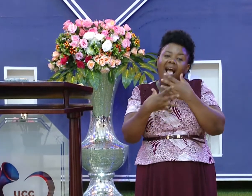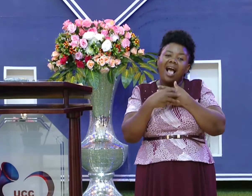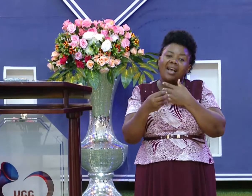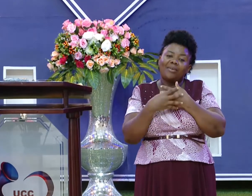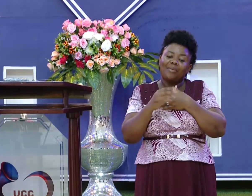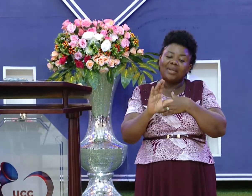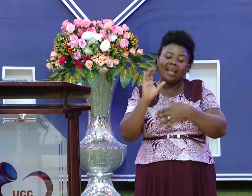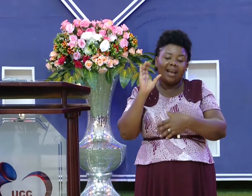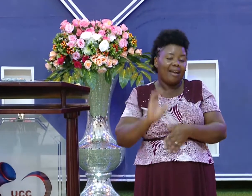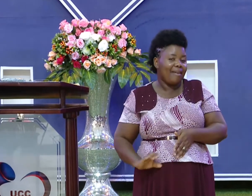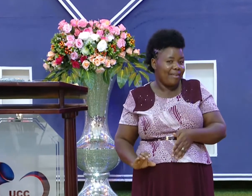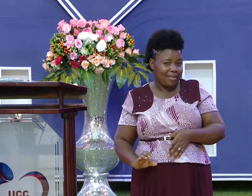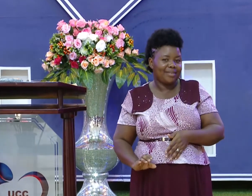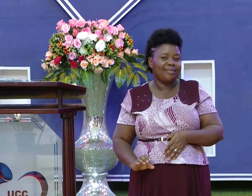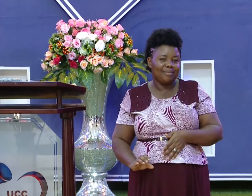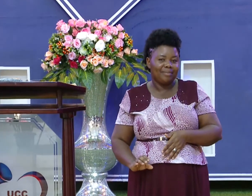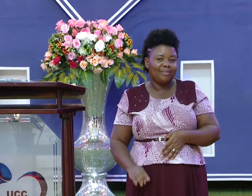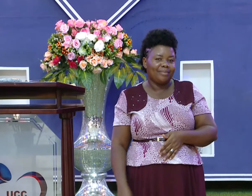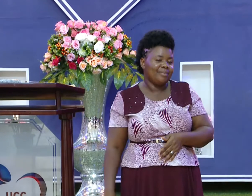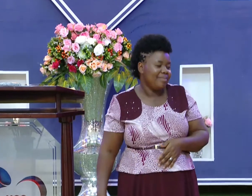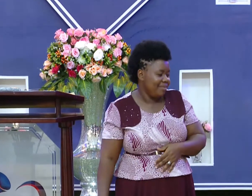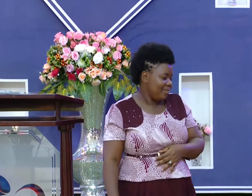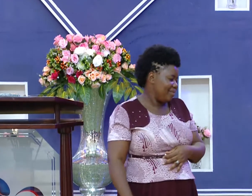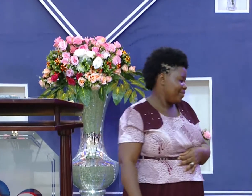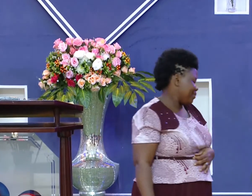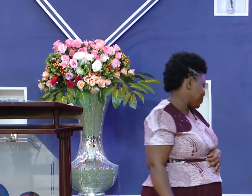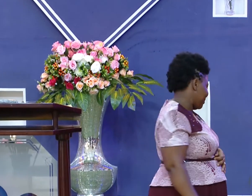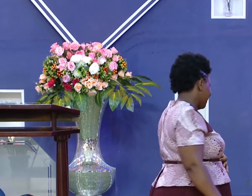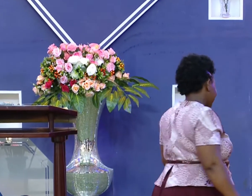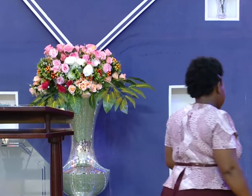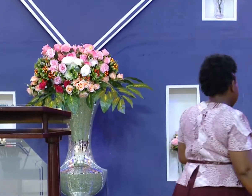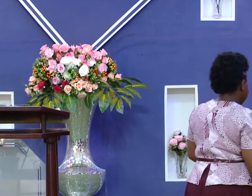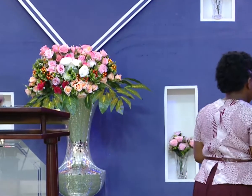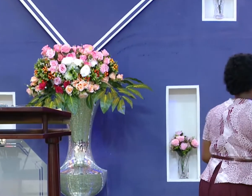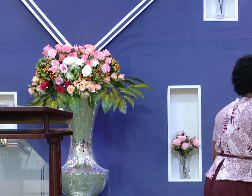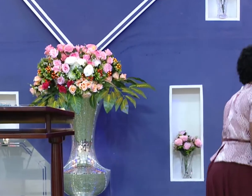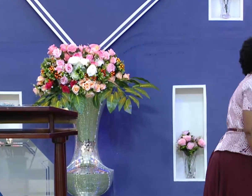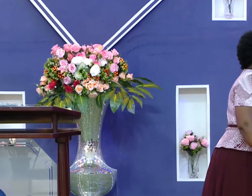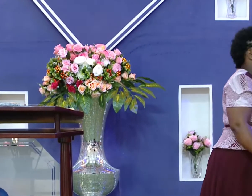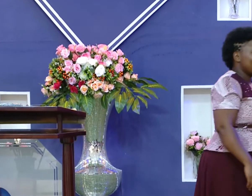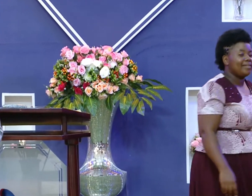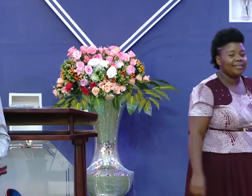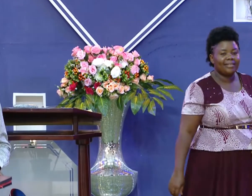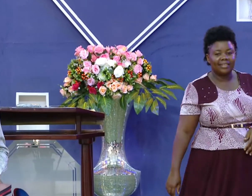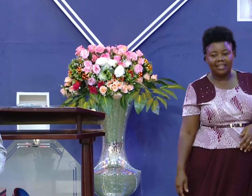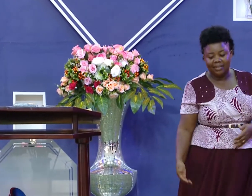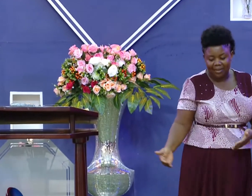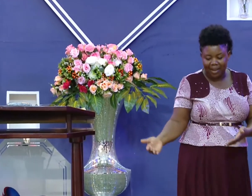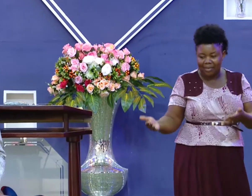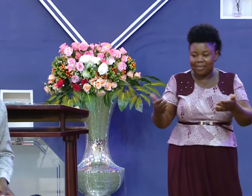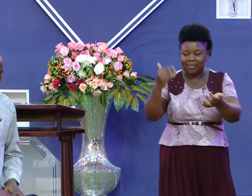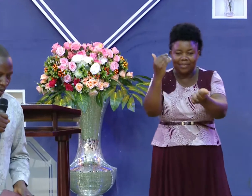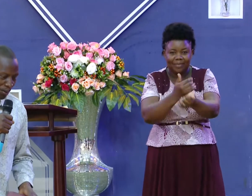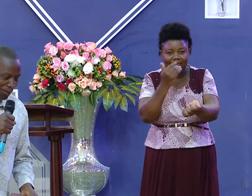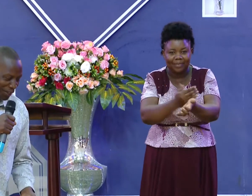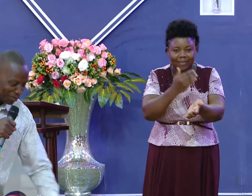So I also took the name of Sitancha. I loved it. Now the grandchild of Sitancha, I came with